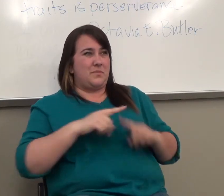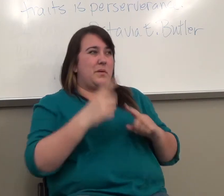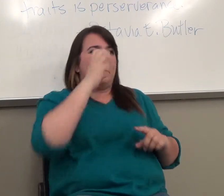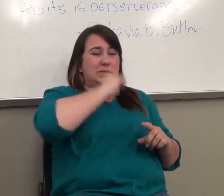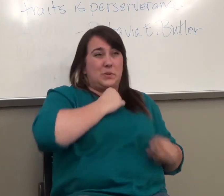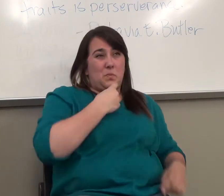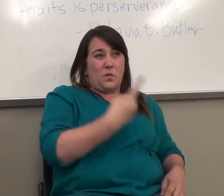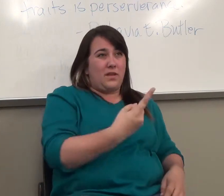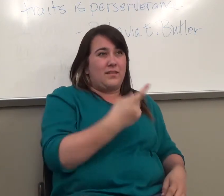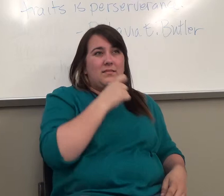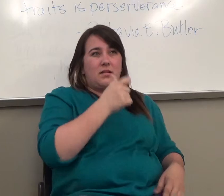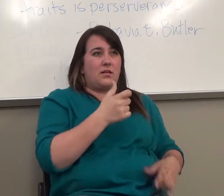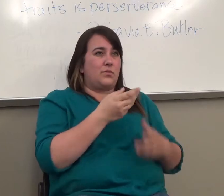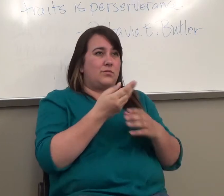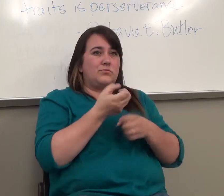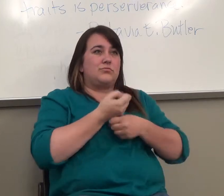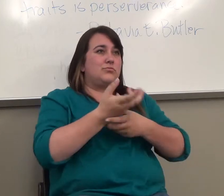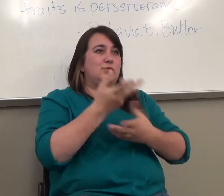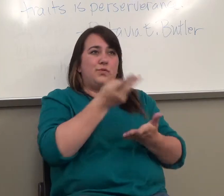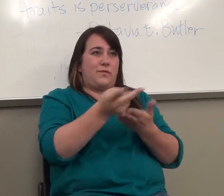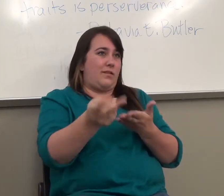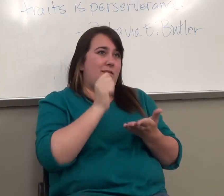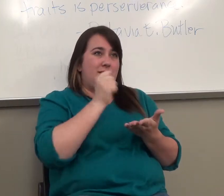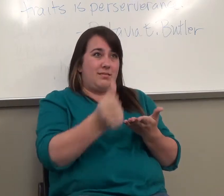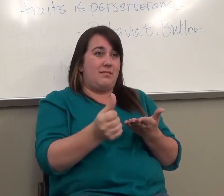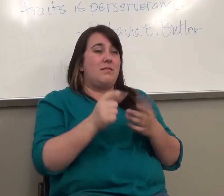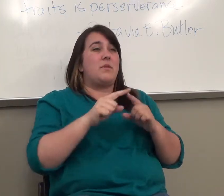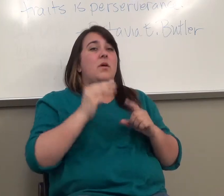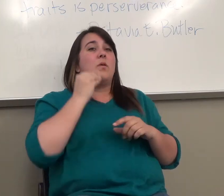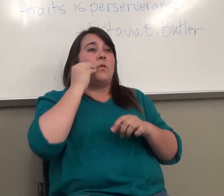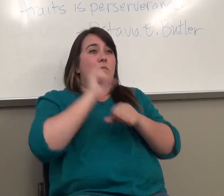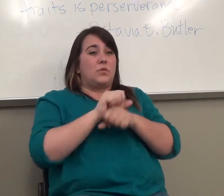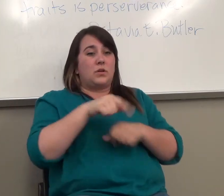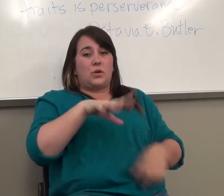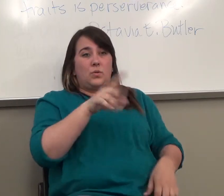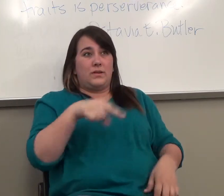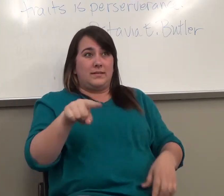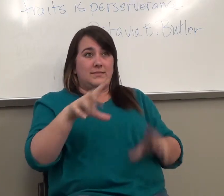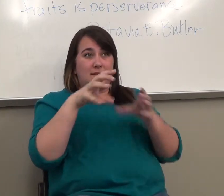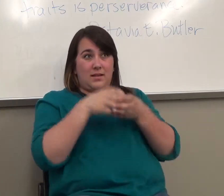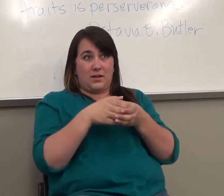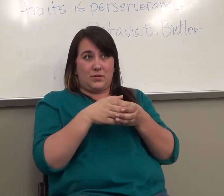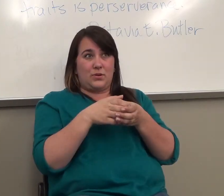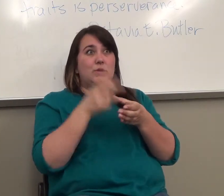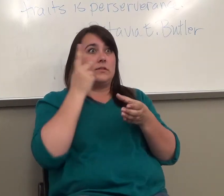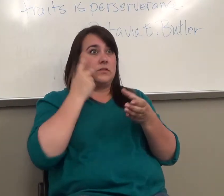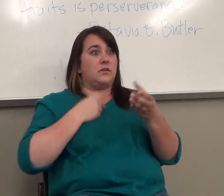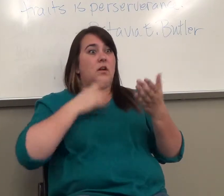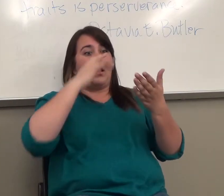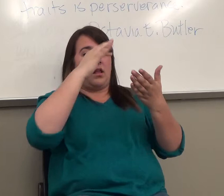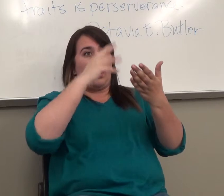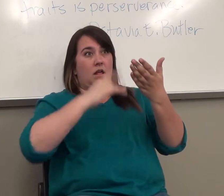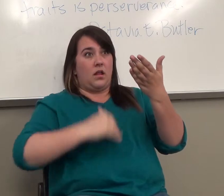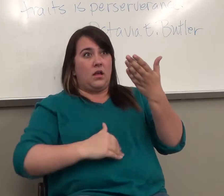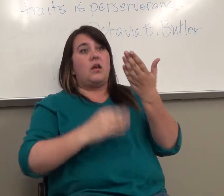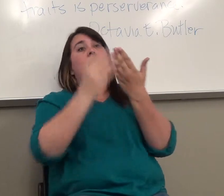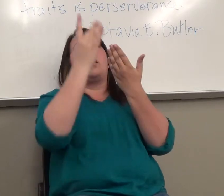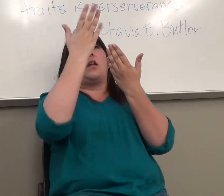you. Because this category, the homework and quizzes, as you can see, that goes all the way over to